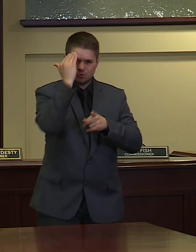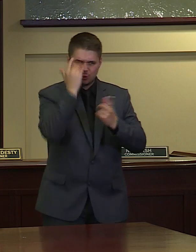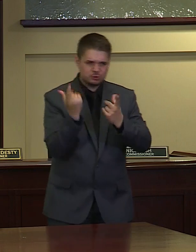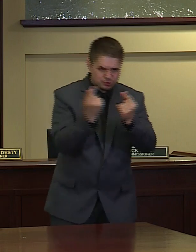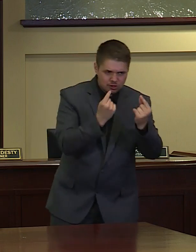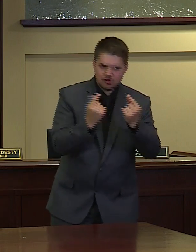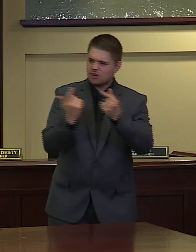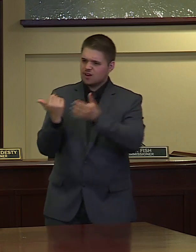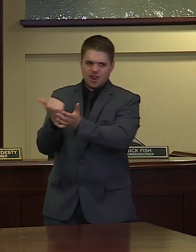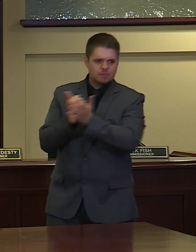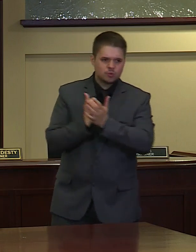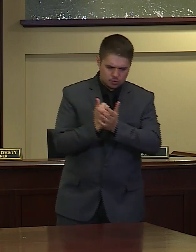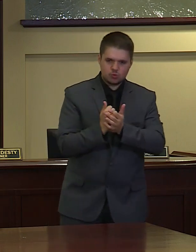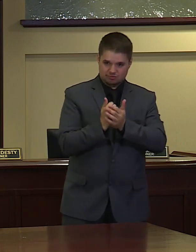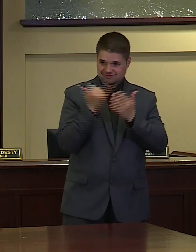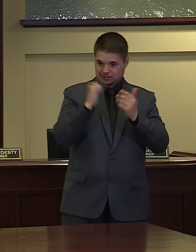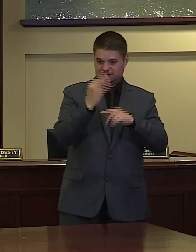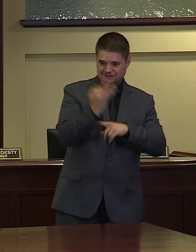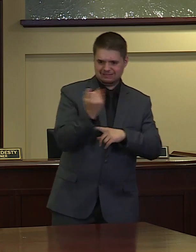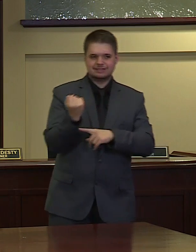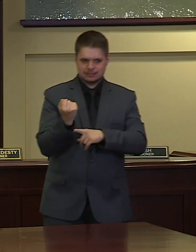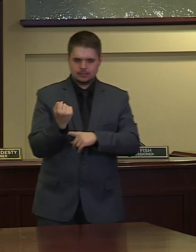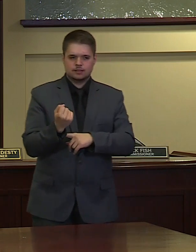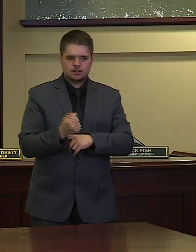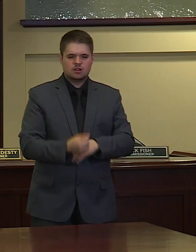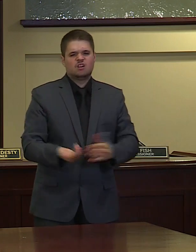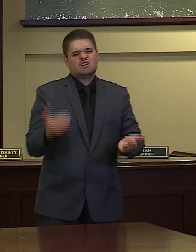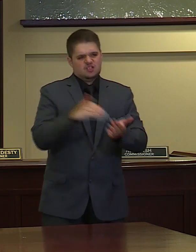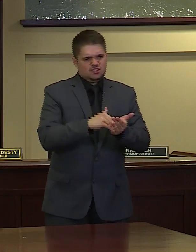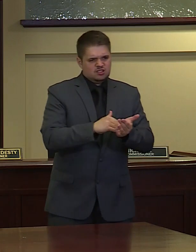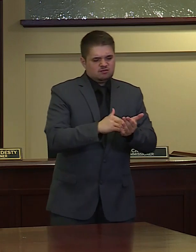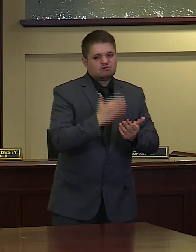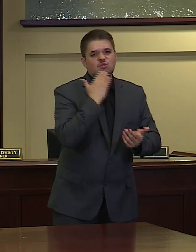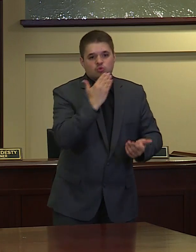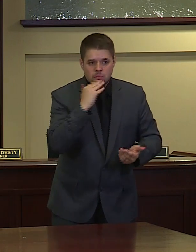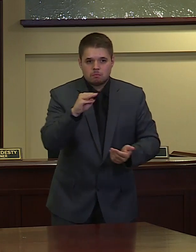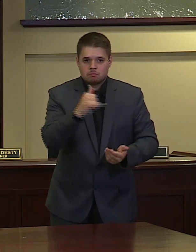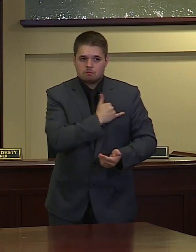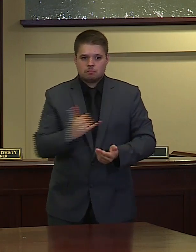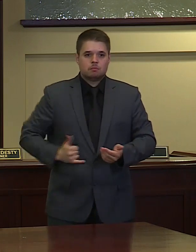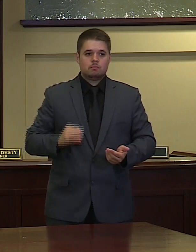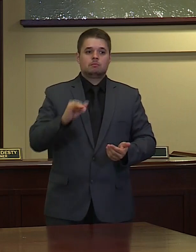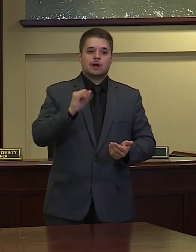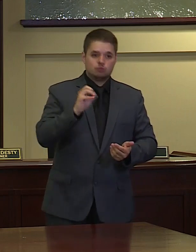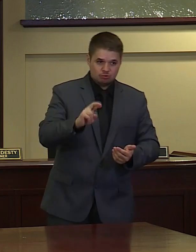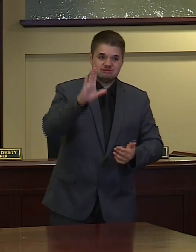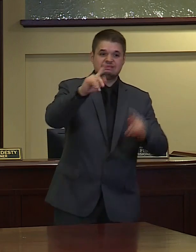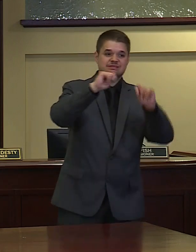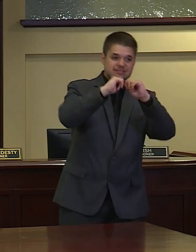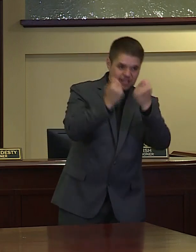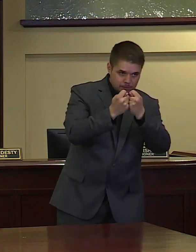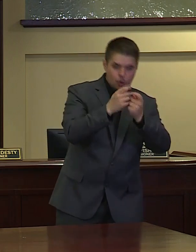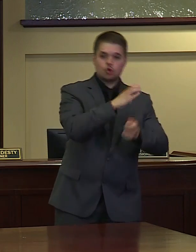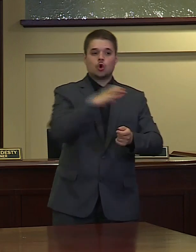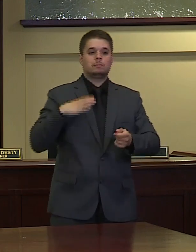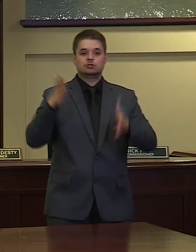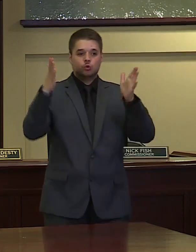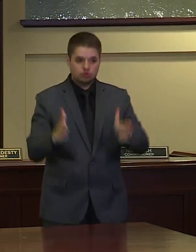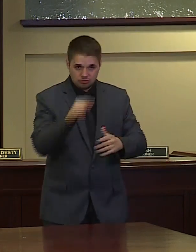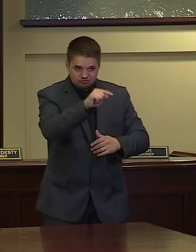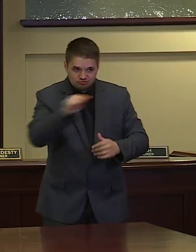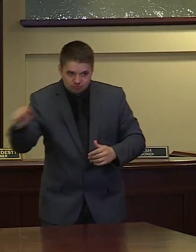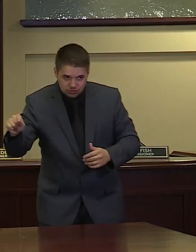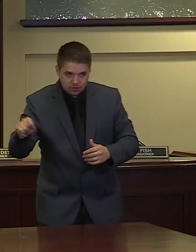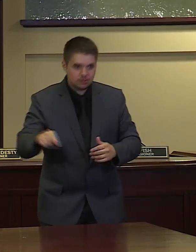nights. Lastly, I'd like to thank Mayor Ted Wheeler and his team, Commissioner Joanne Hardesty and her team, and the